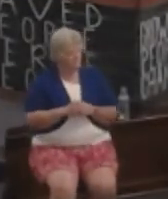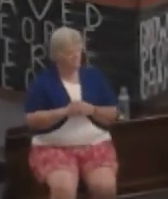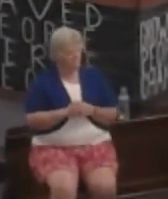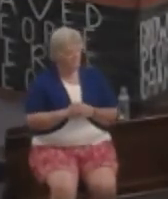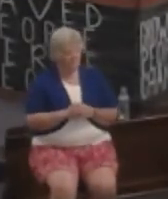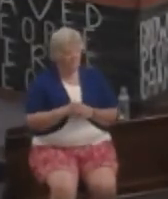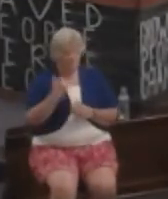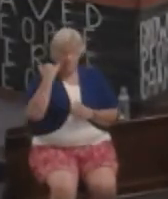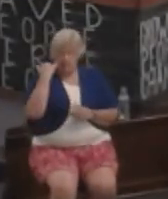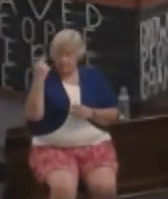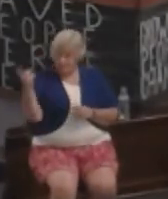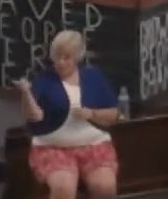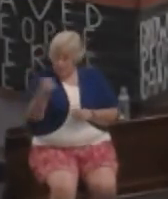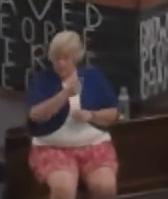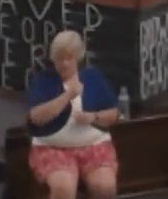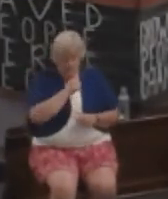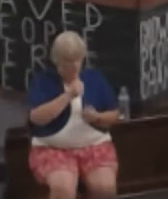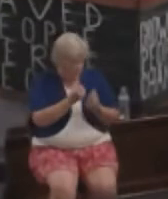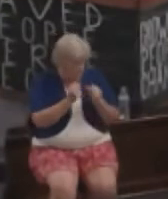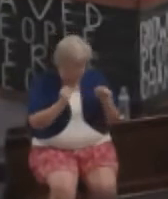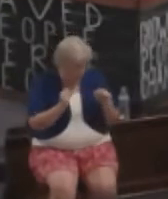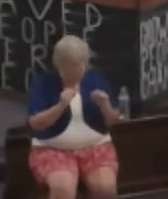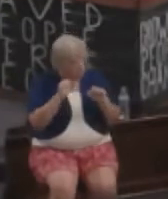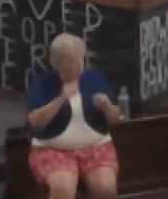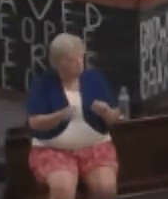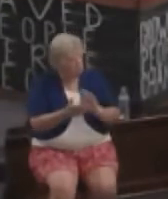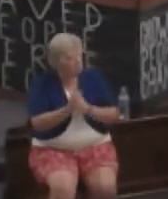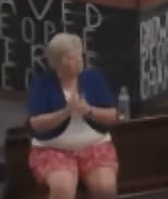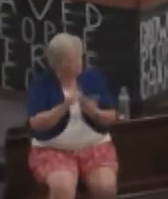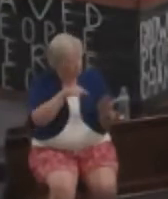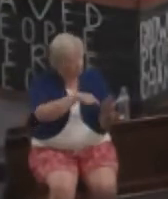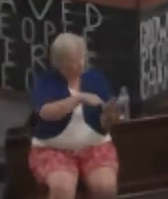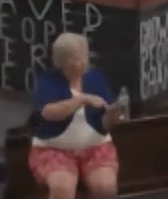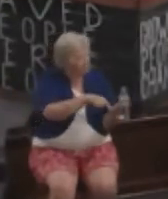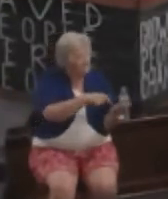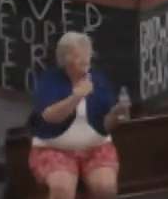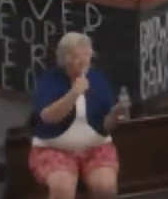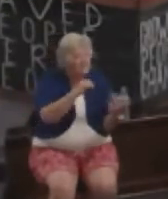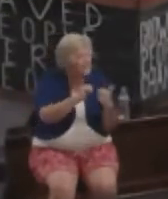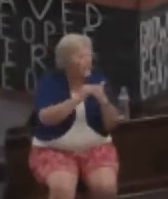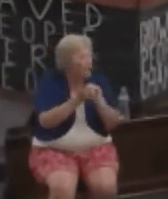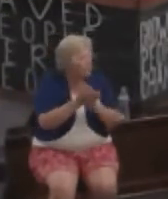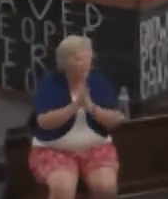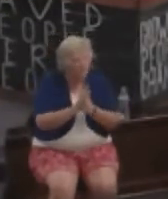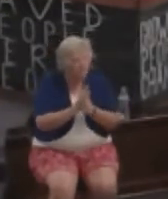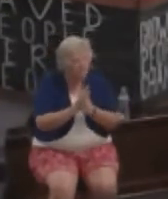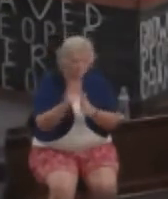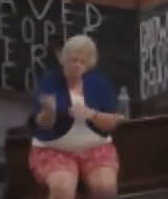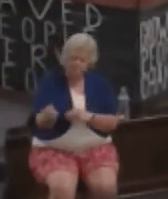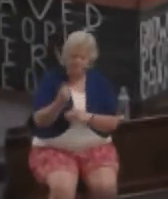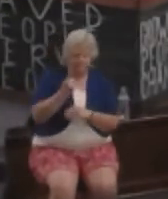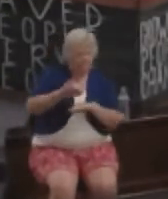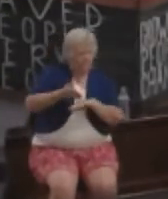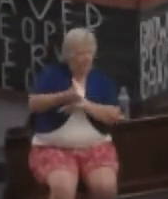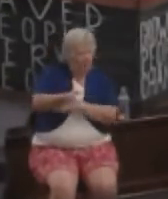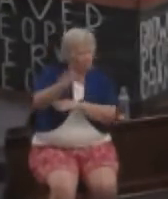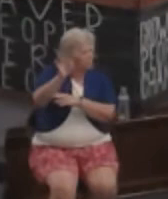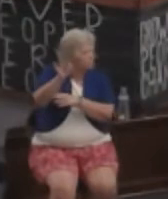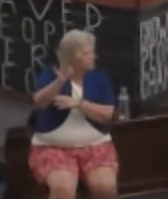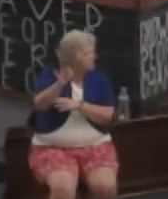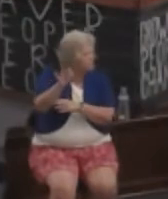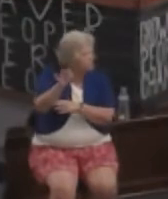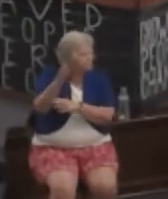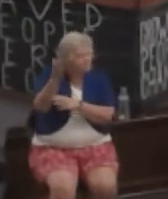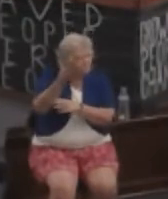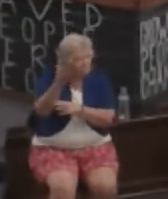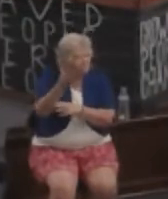Look, if you're not saved, you can be. It tells you right there in the scripture, you know, come talk to me after the sermon. Talk